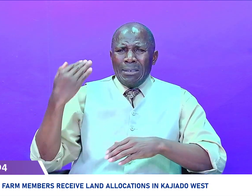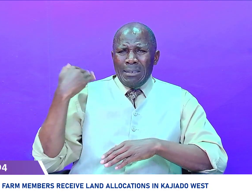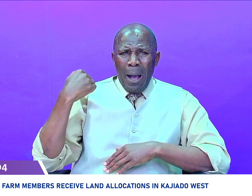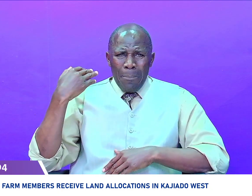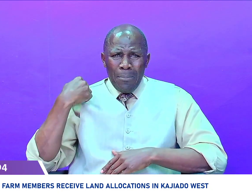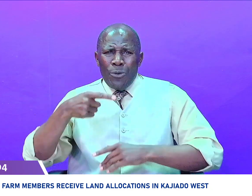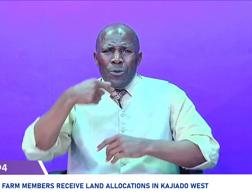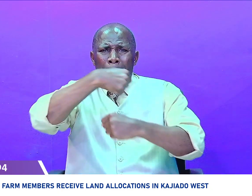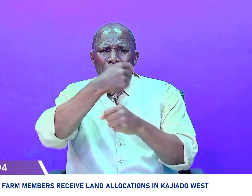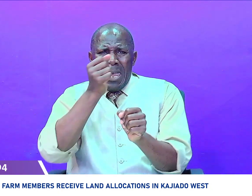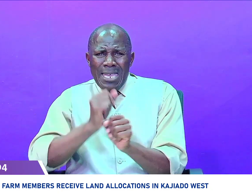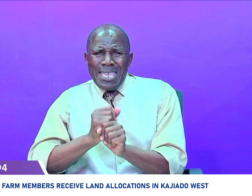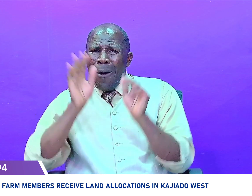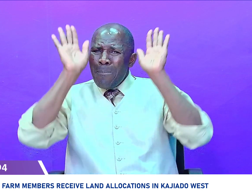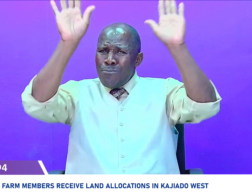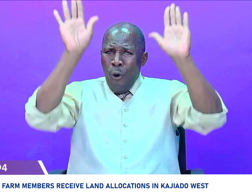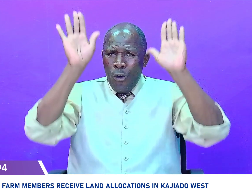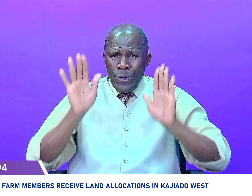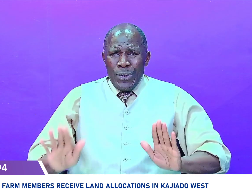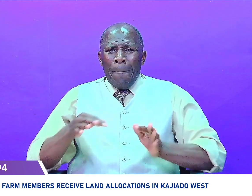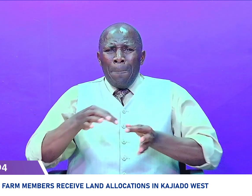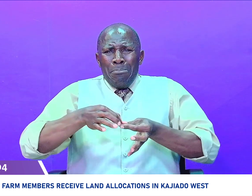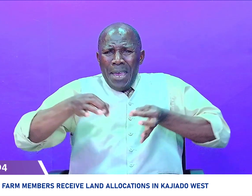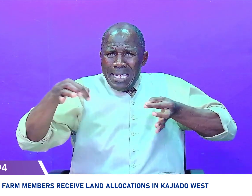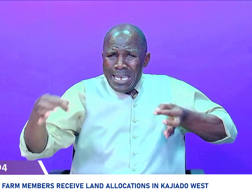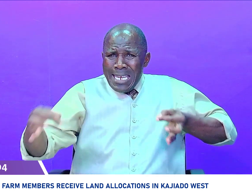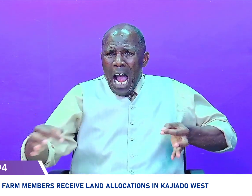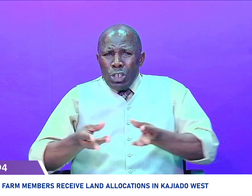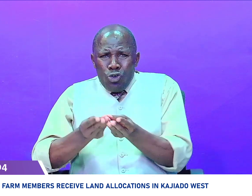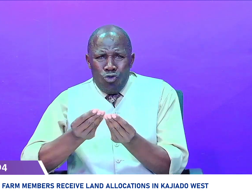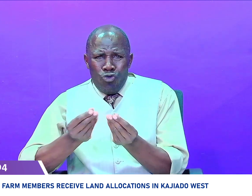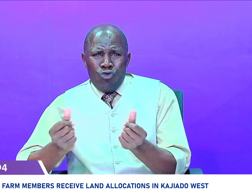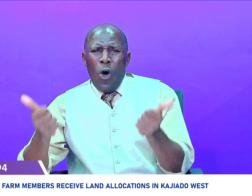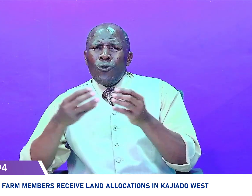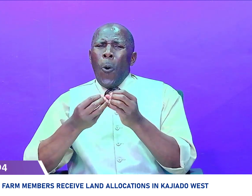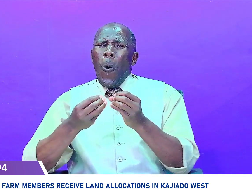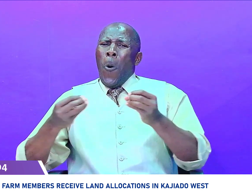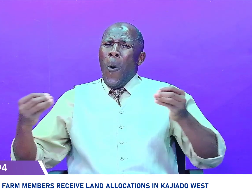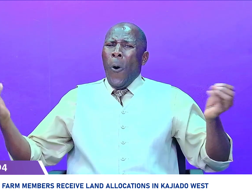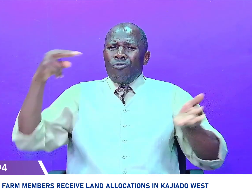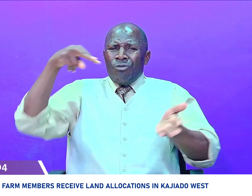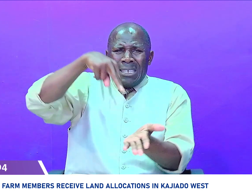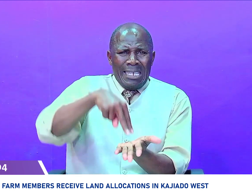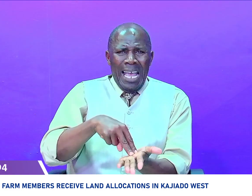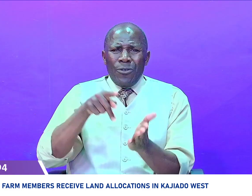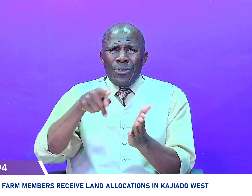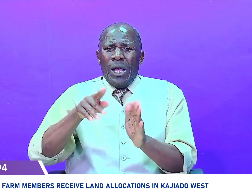The distribution marks a significant milestone in resolving long-standing tensions over